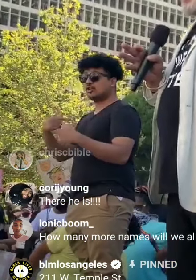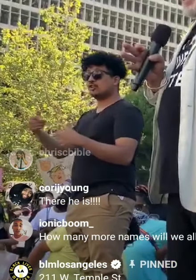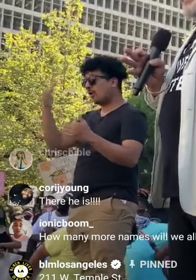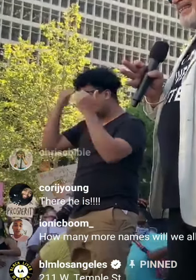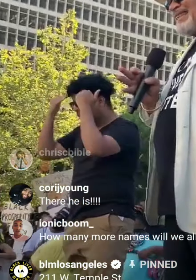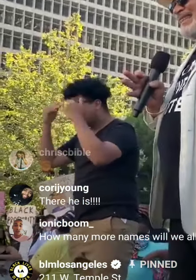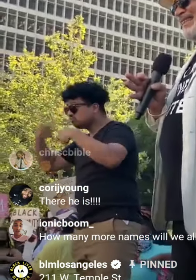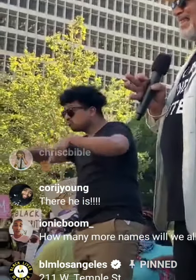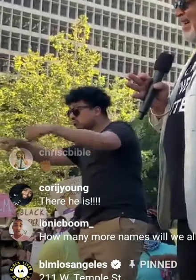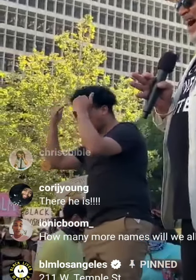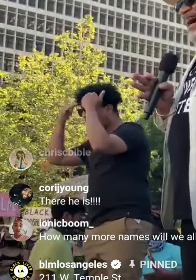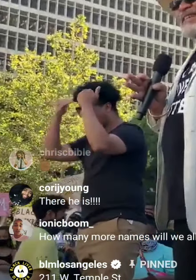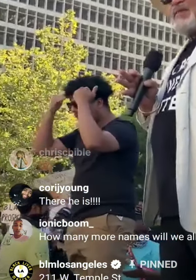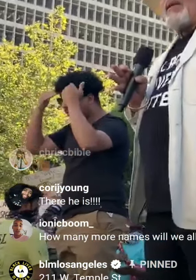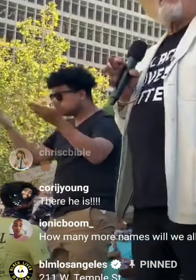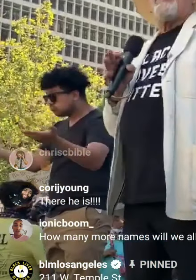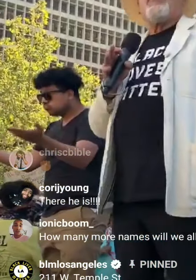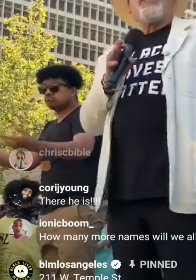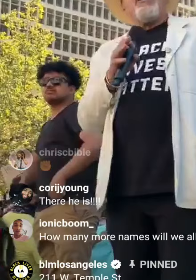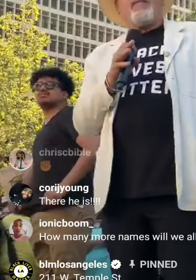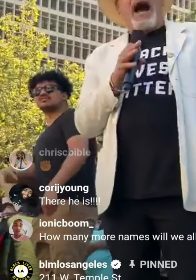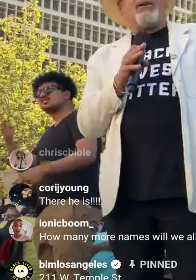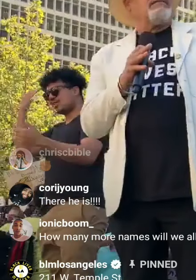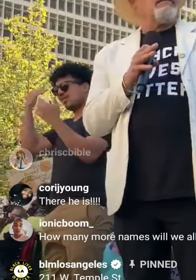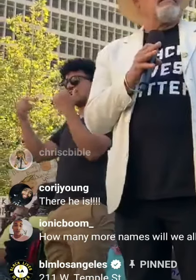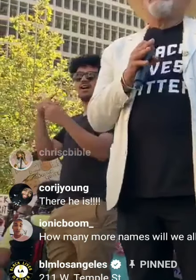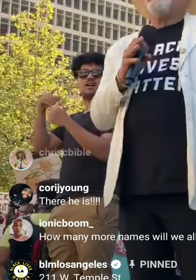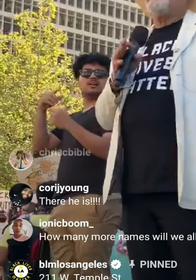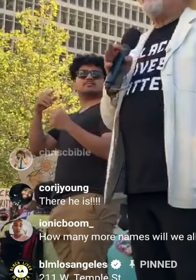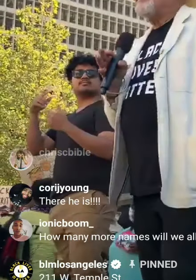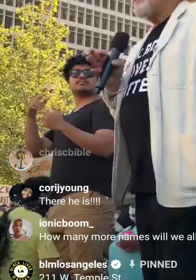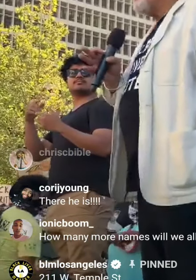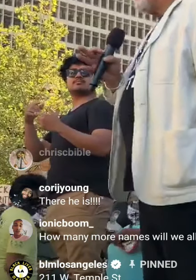Haven't you heard about that? All right. You've heard about